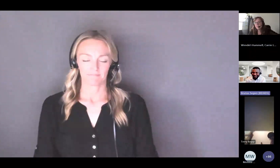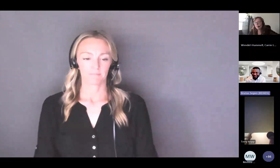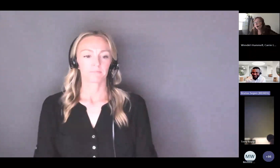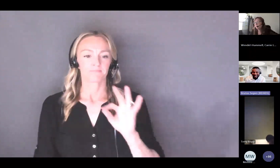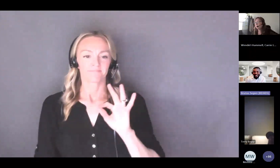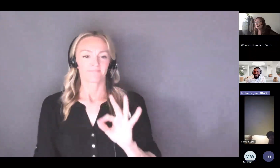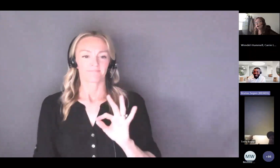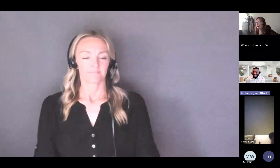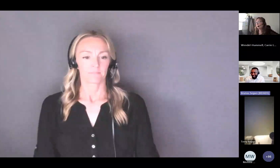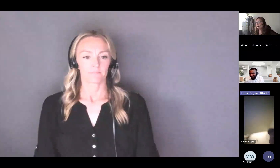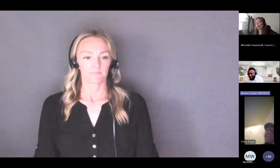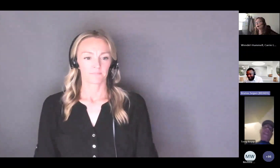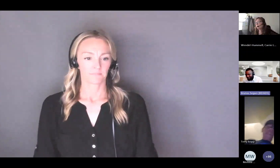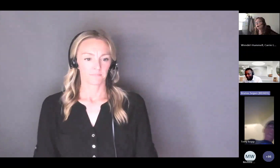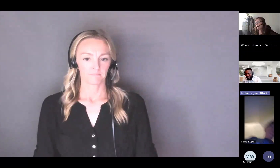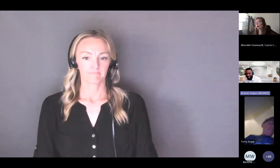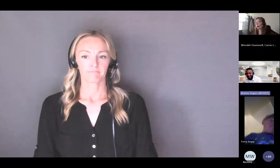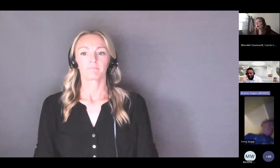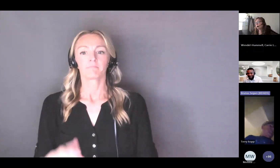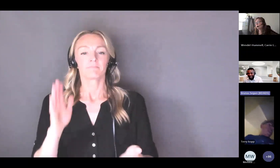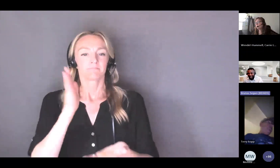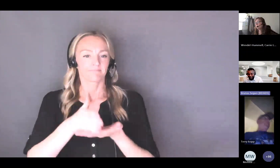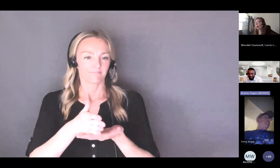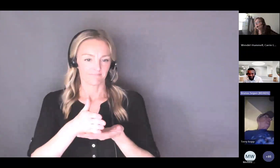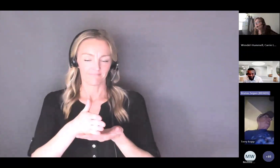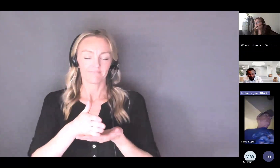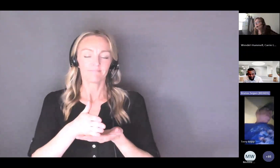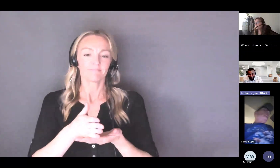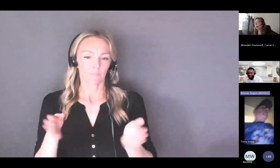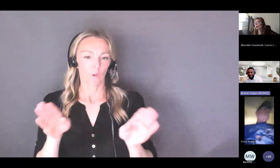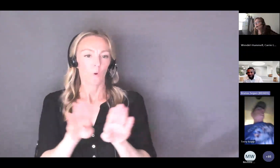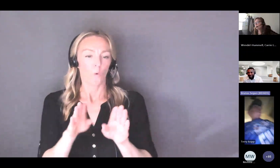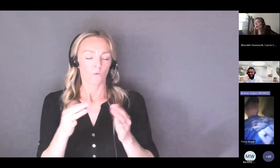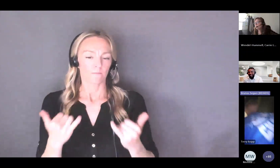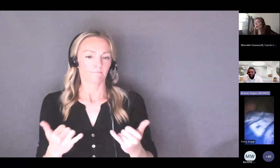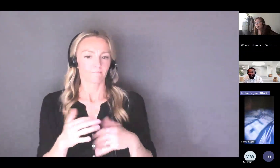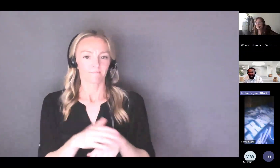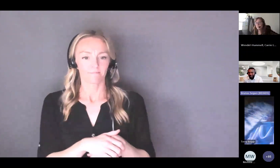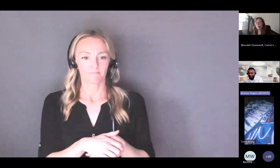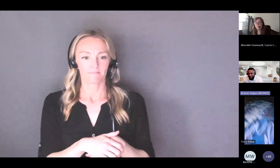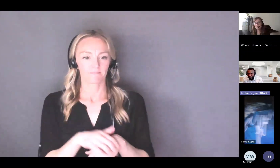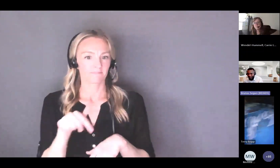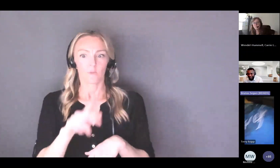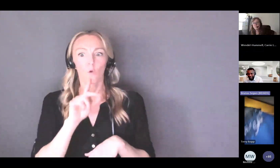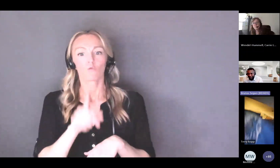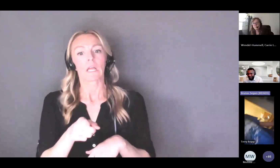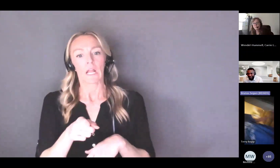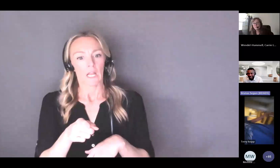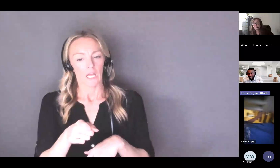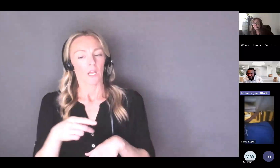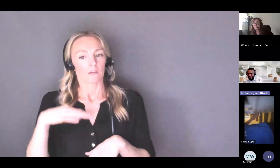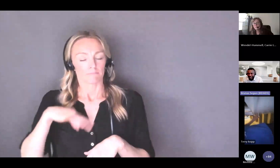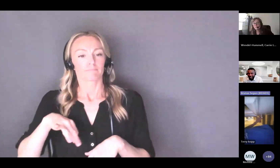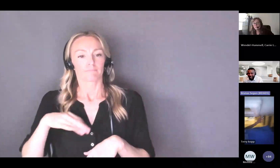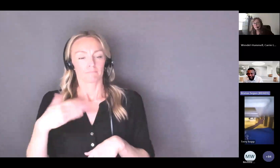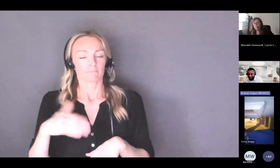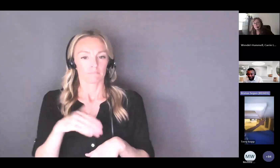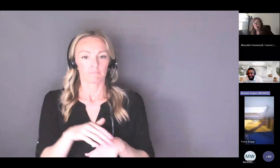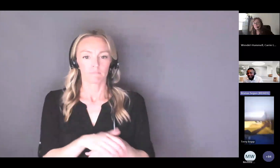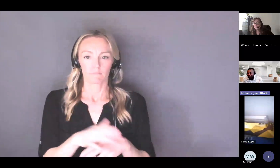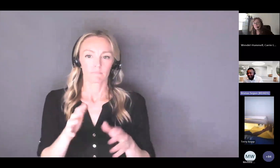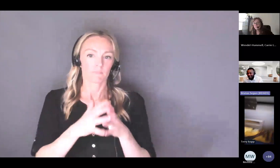Awesome. And with that said, we would have to bring this to a close. Unfortunately, this has been really helpful. We